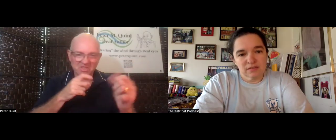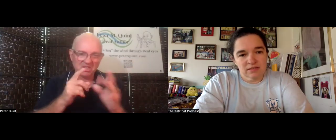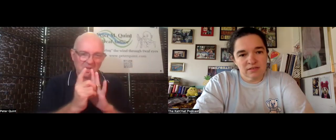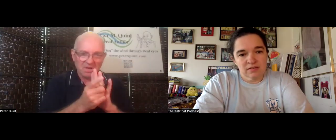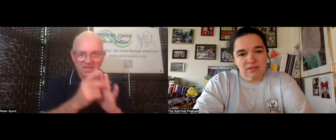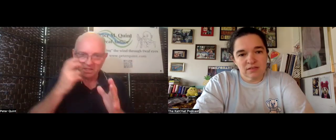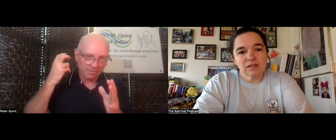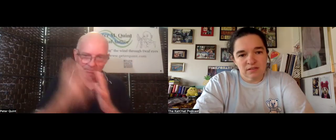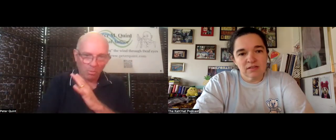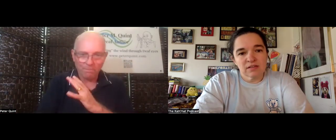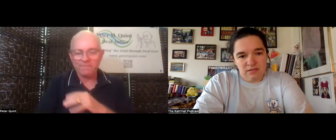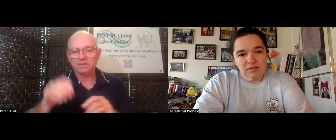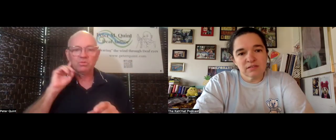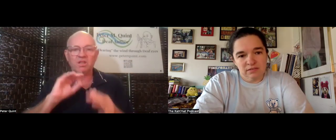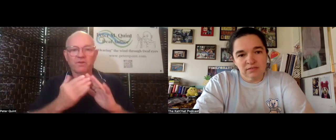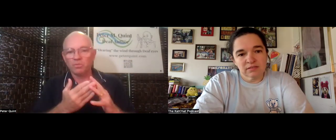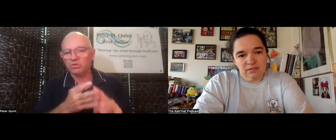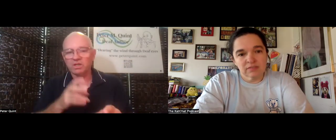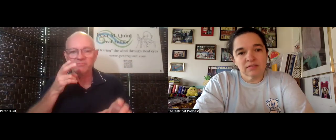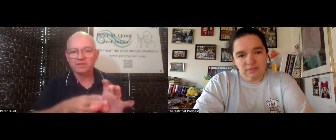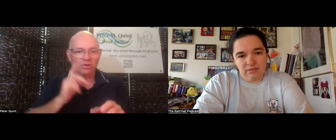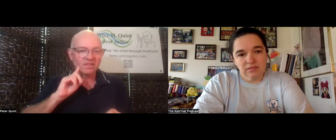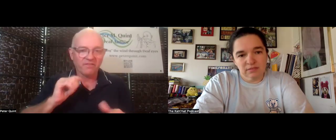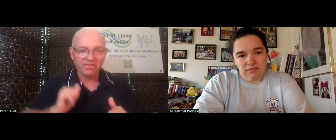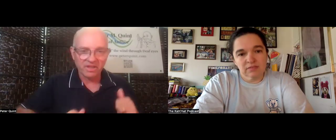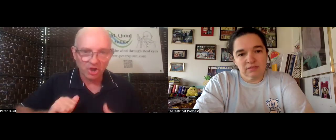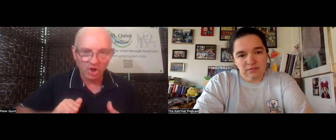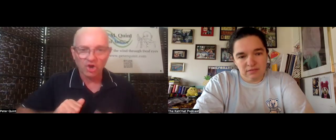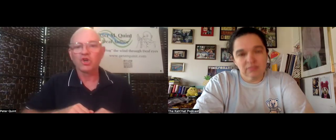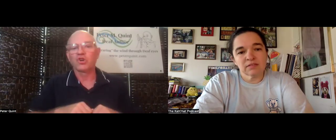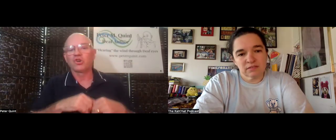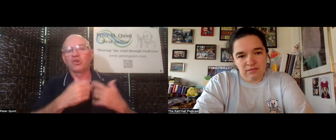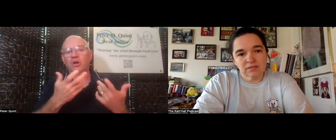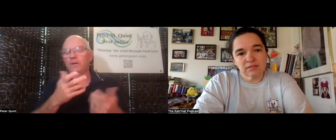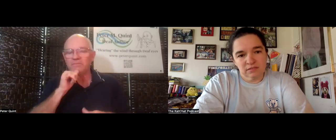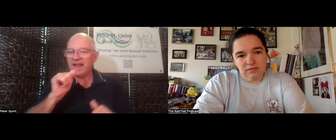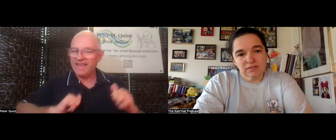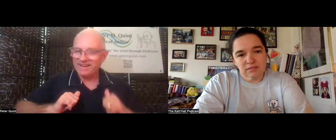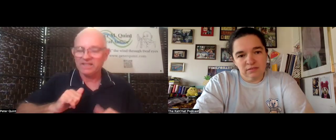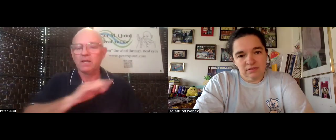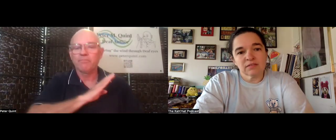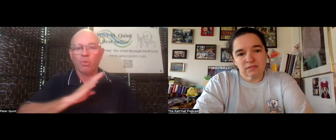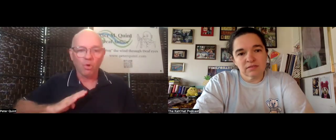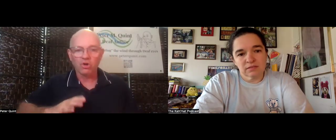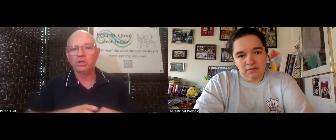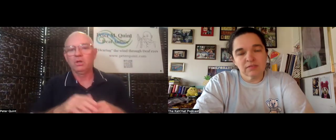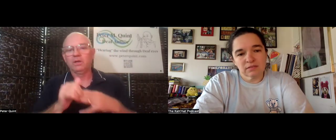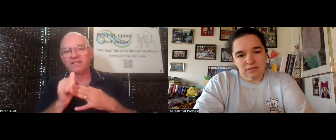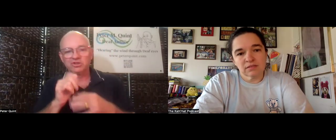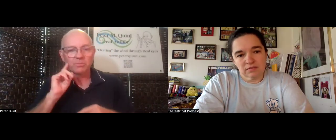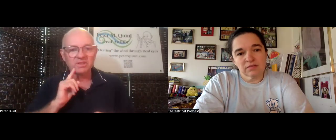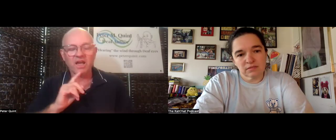just immediately into the deaf community, joined deaf theater, not acting,